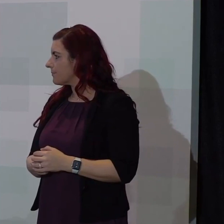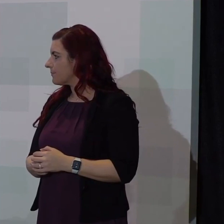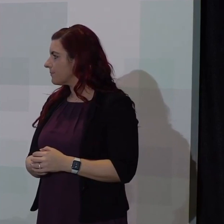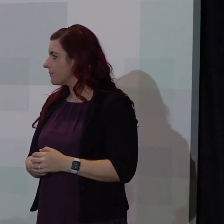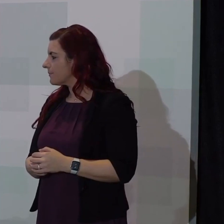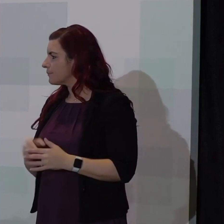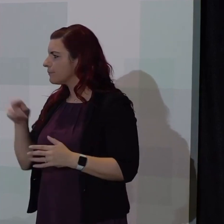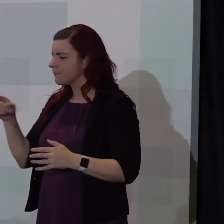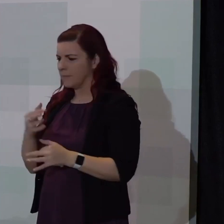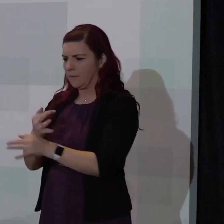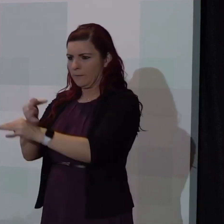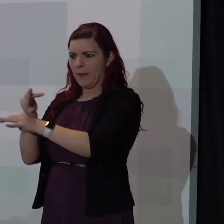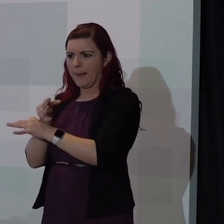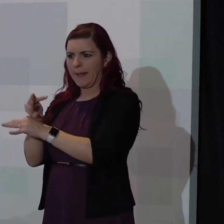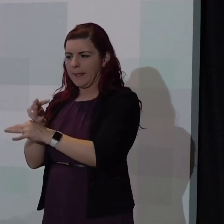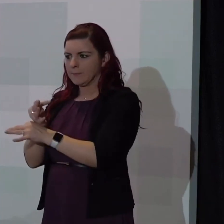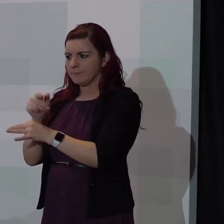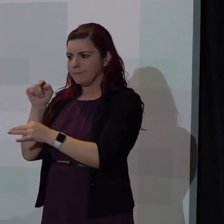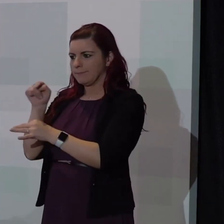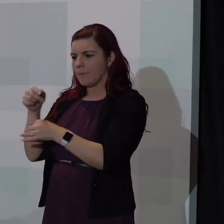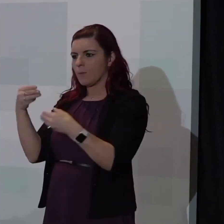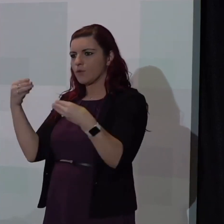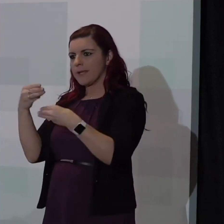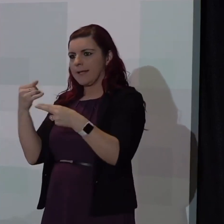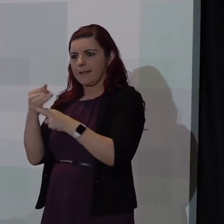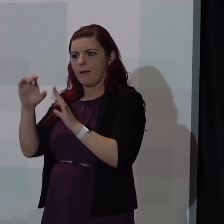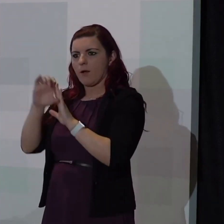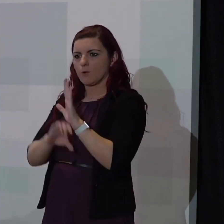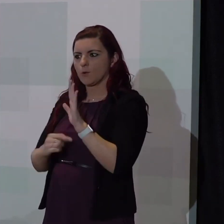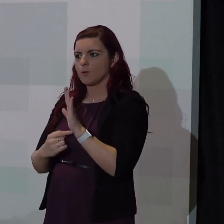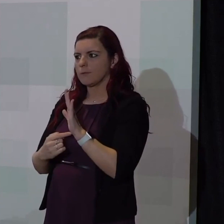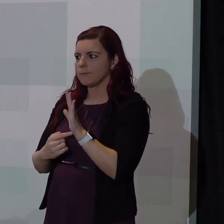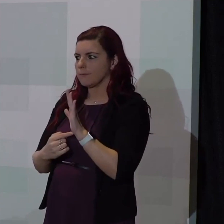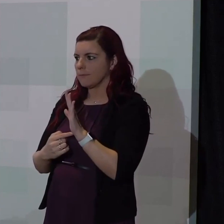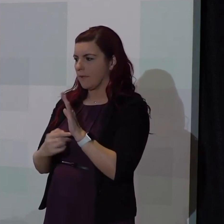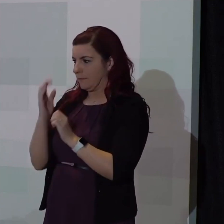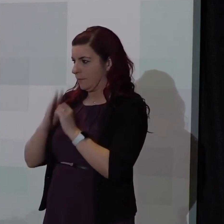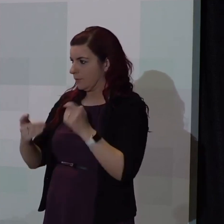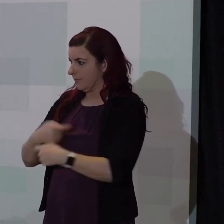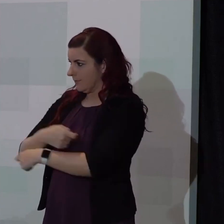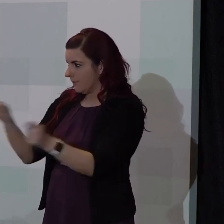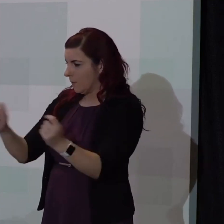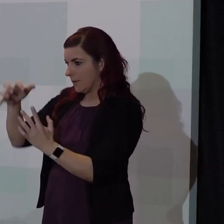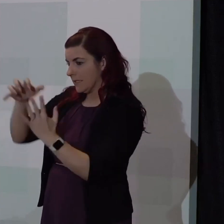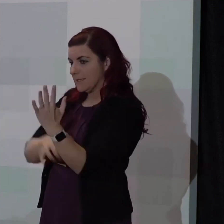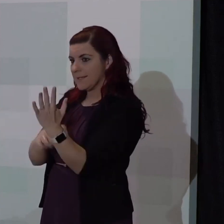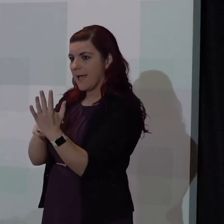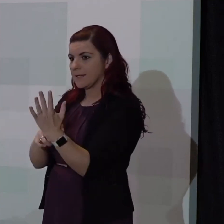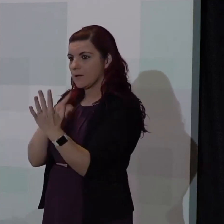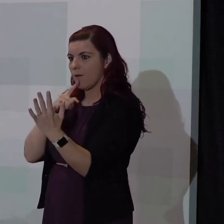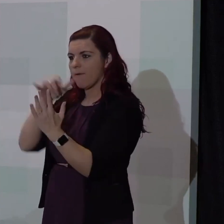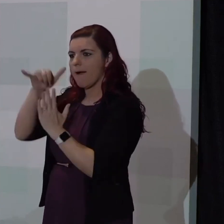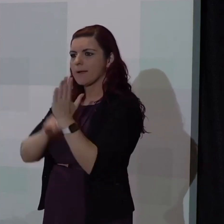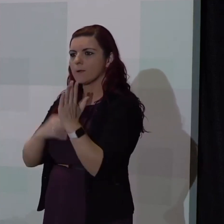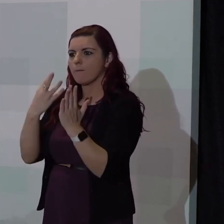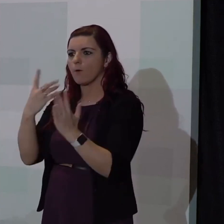The family itself is protected in the Constitution, and you've all been given the text of Article 41, which